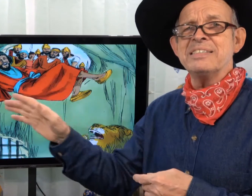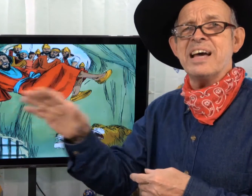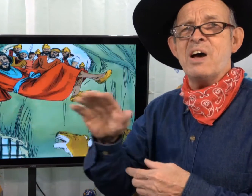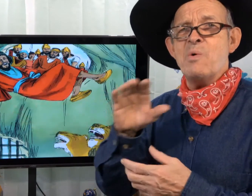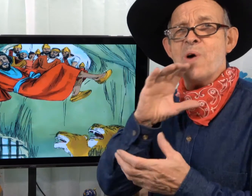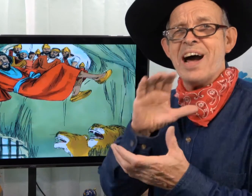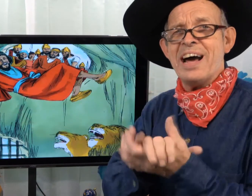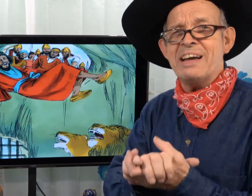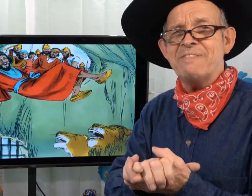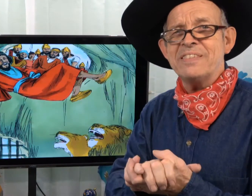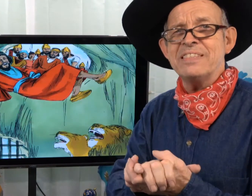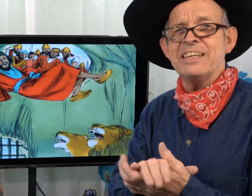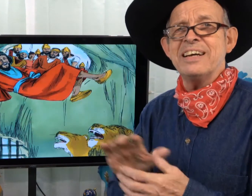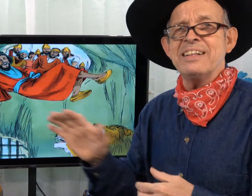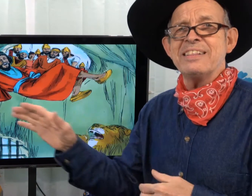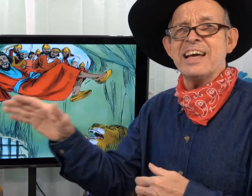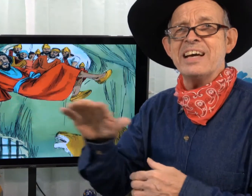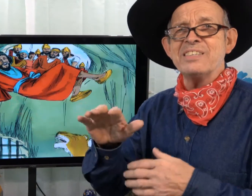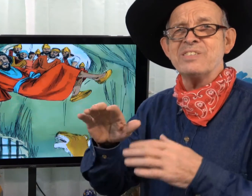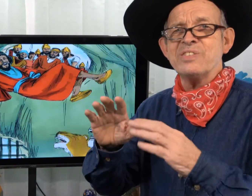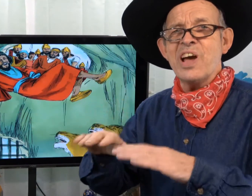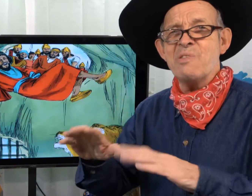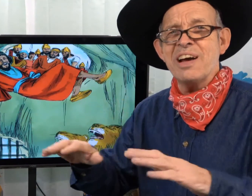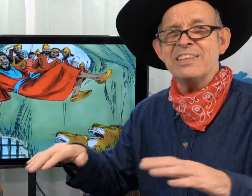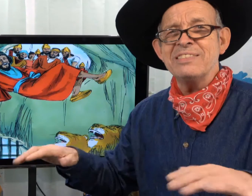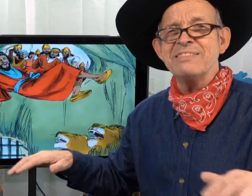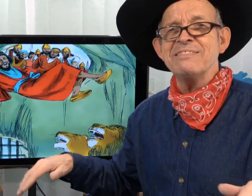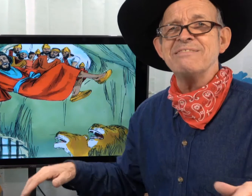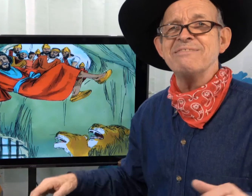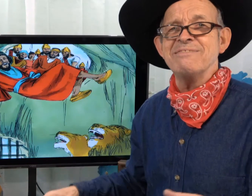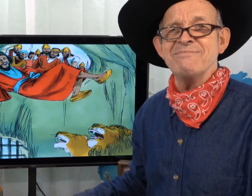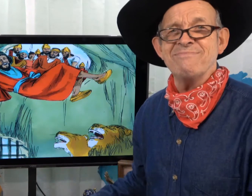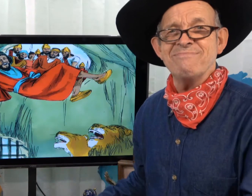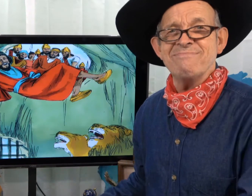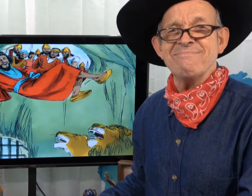their wives, their children,